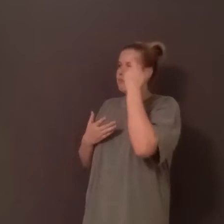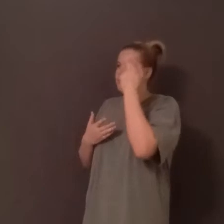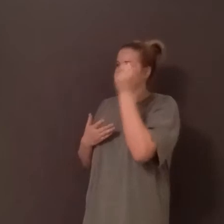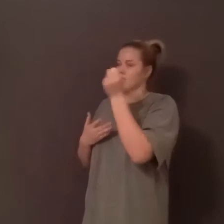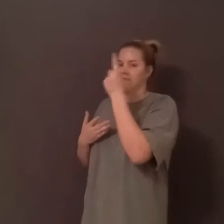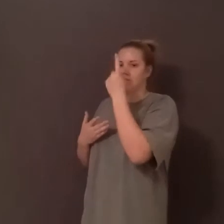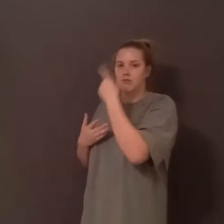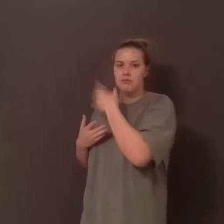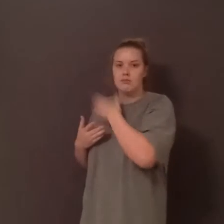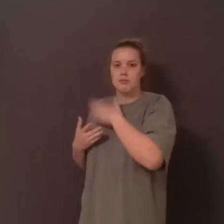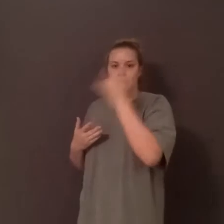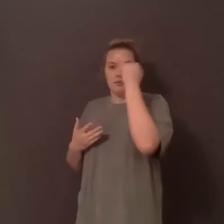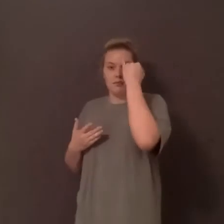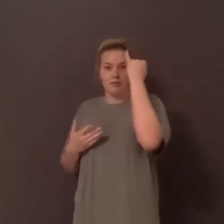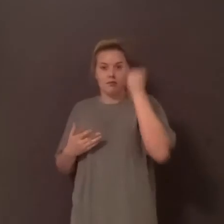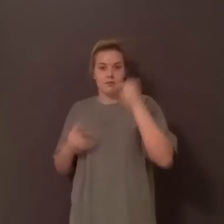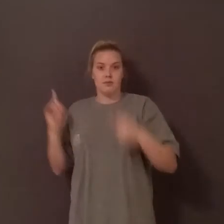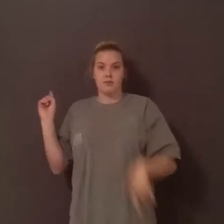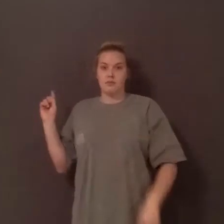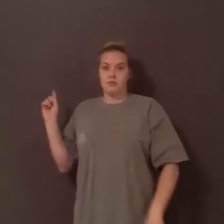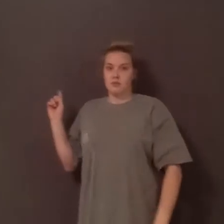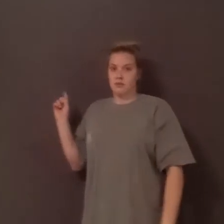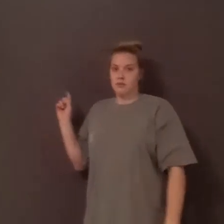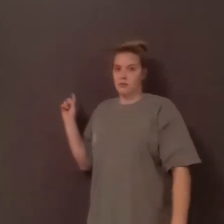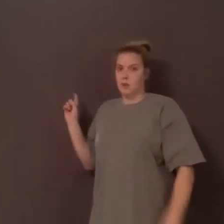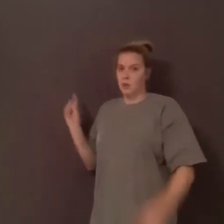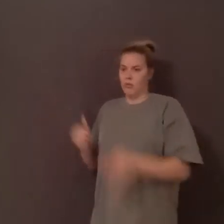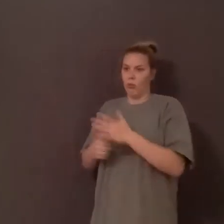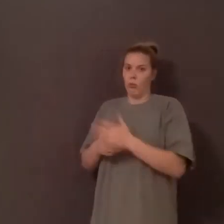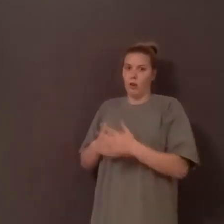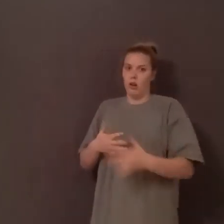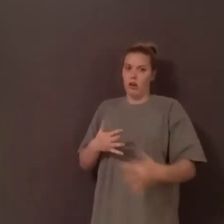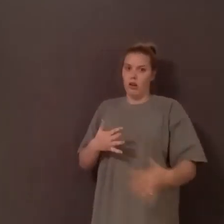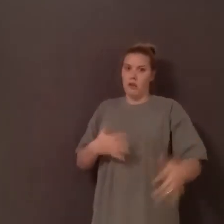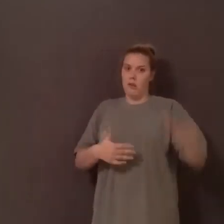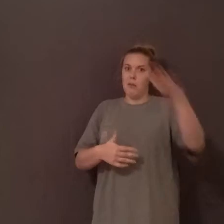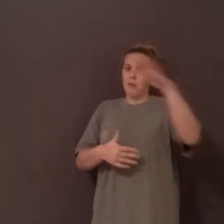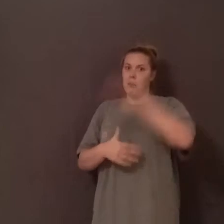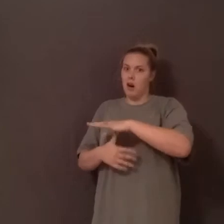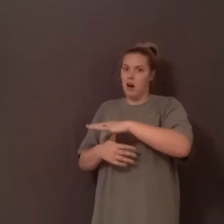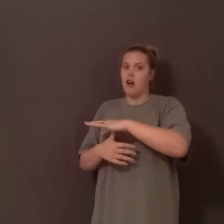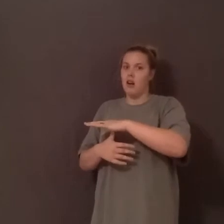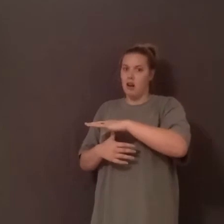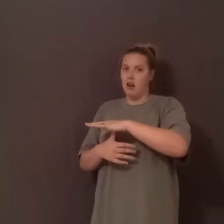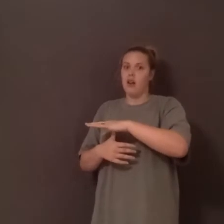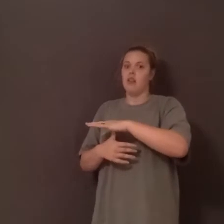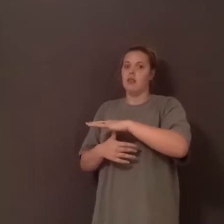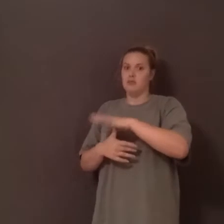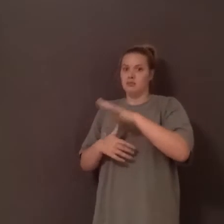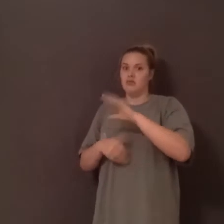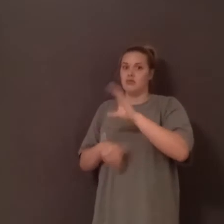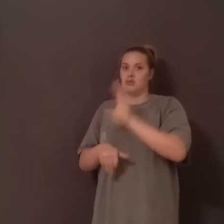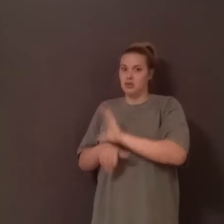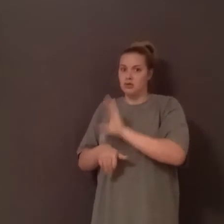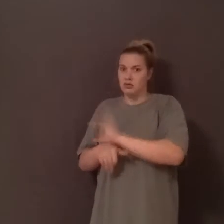For many years, he was one of the most senior figures in the whole church. Their photos show him in uniform next to David Miscavige, the